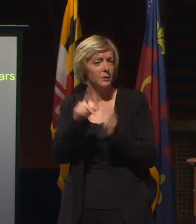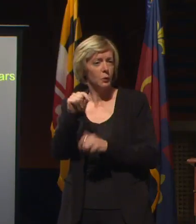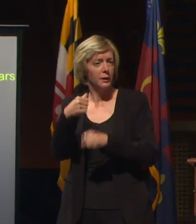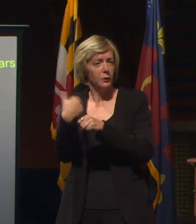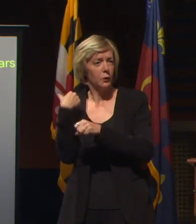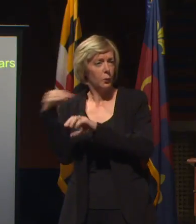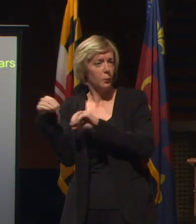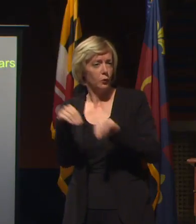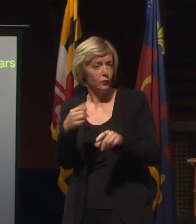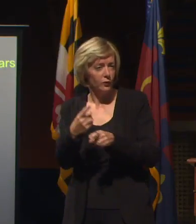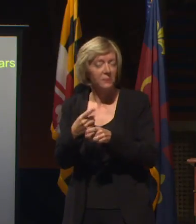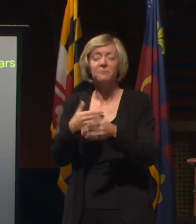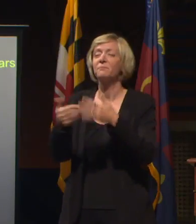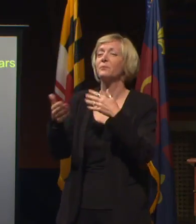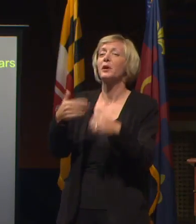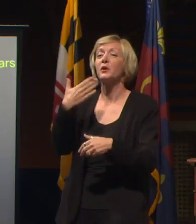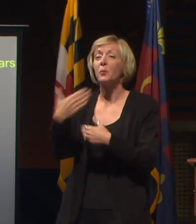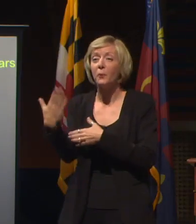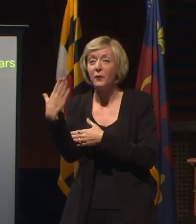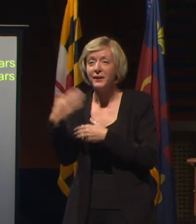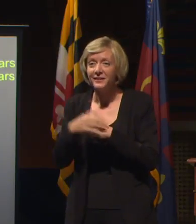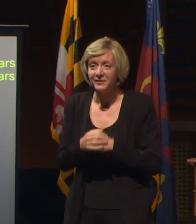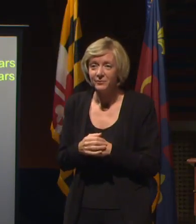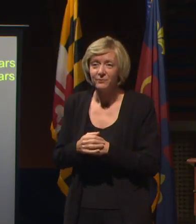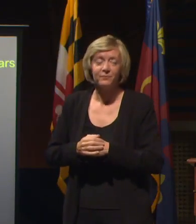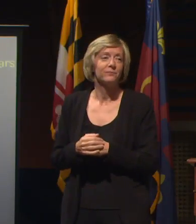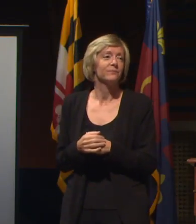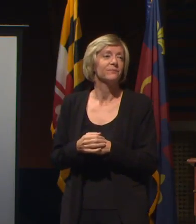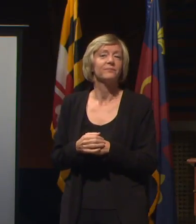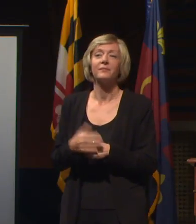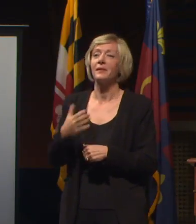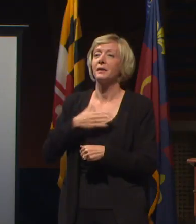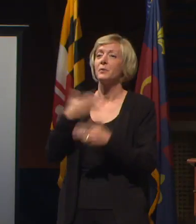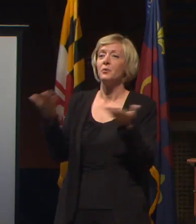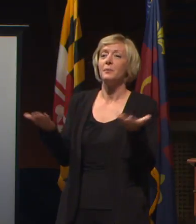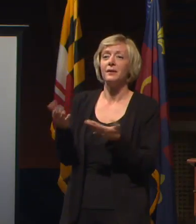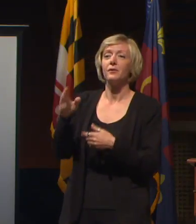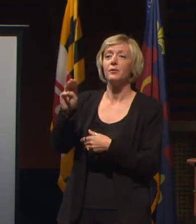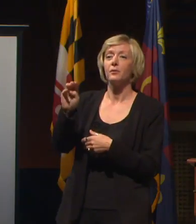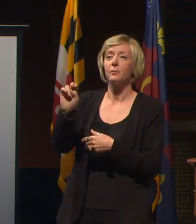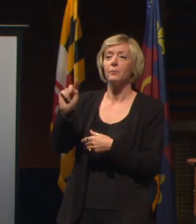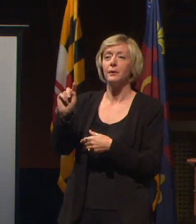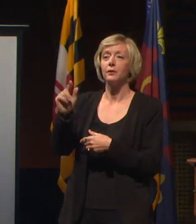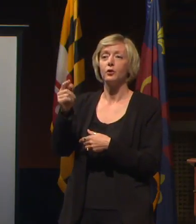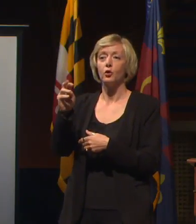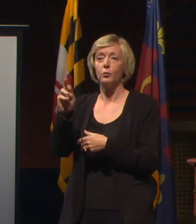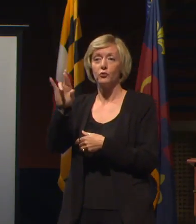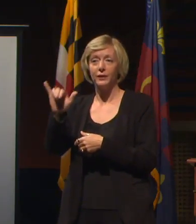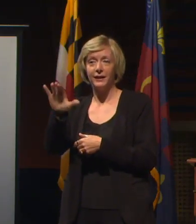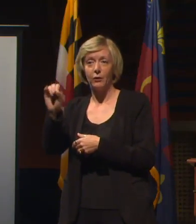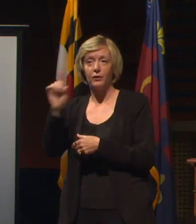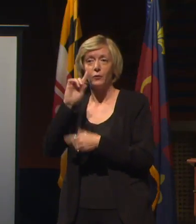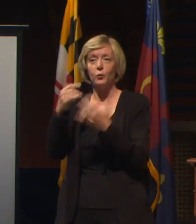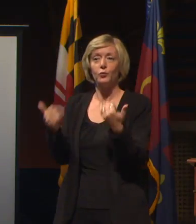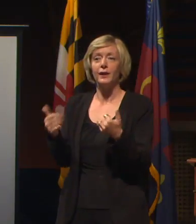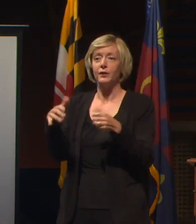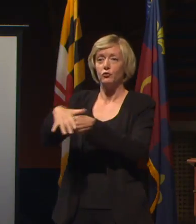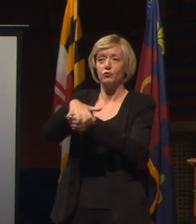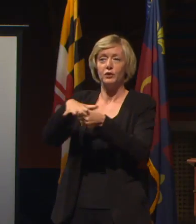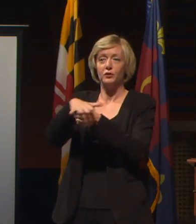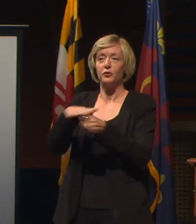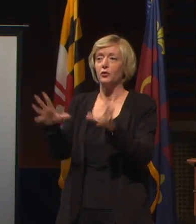so you moved here just 20. Good morning. Well, it's great to be here in Montgomery County for today's regional cabinet